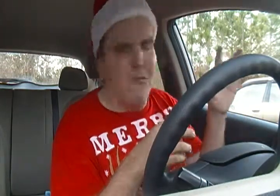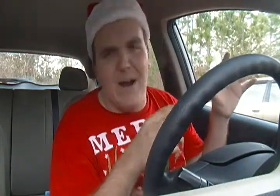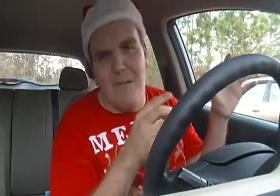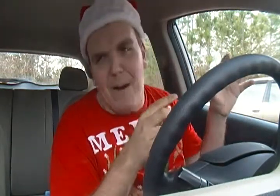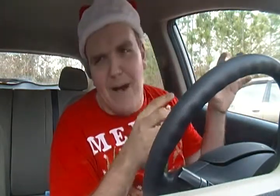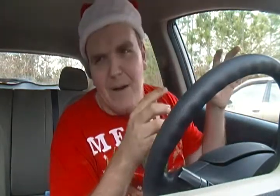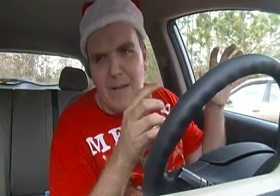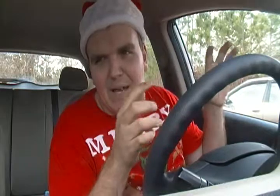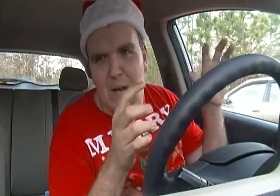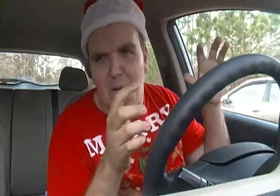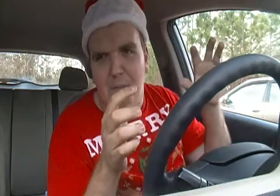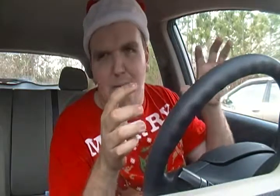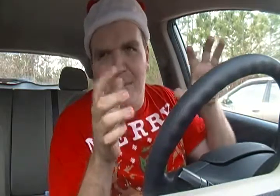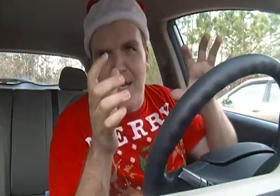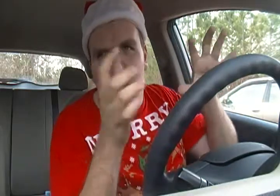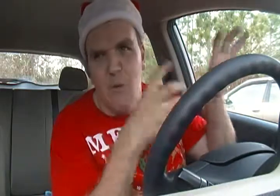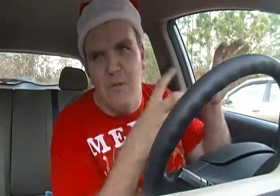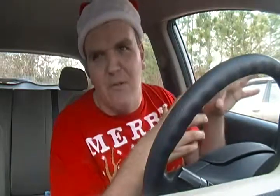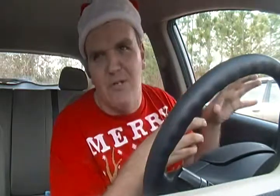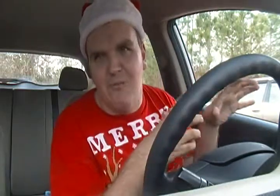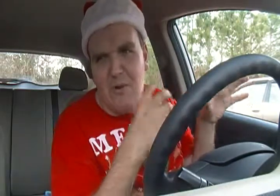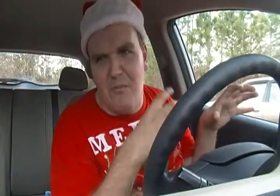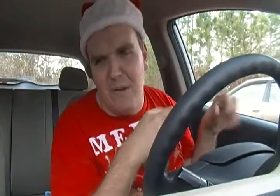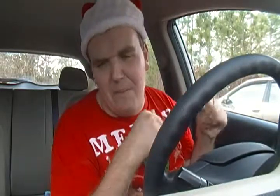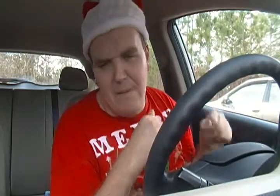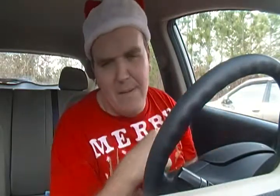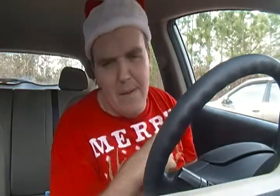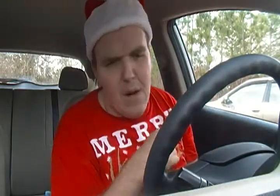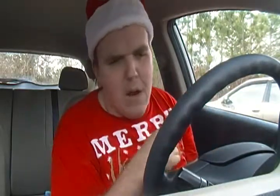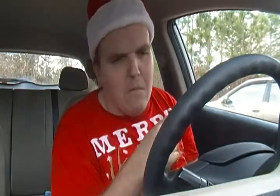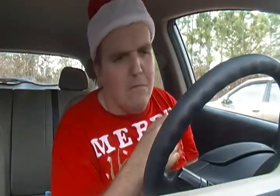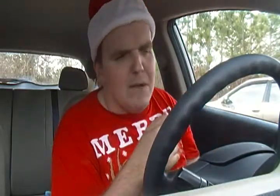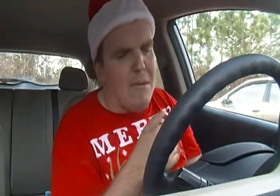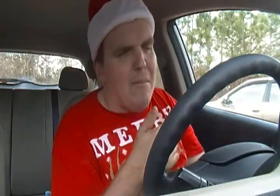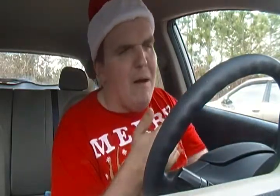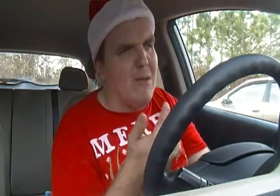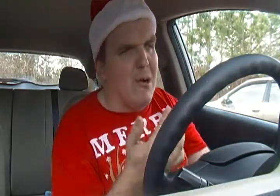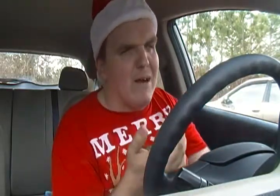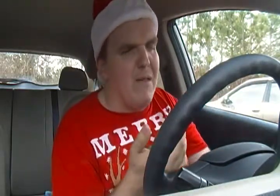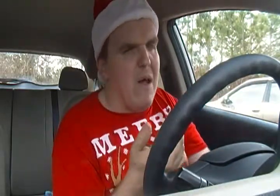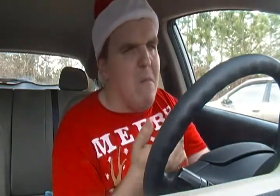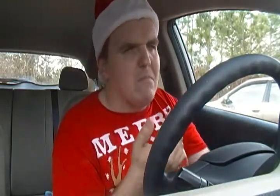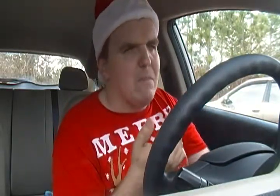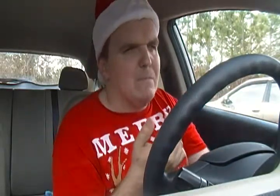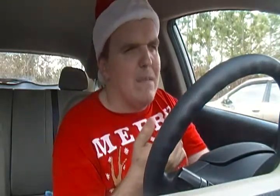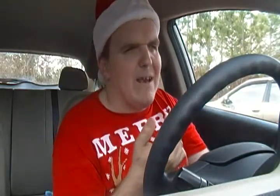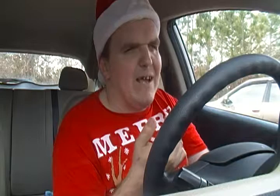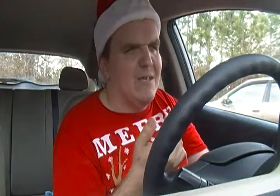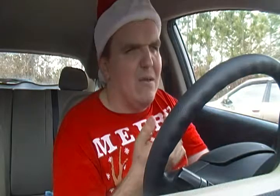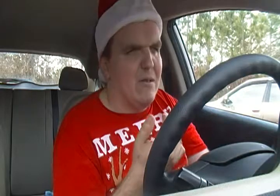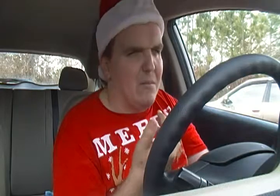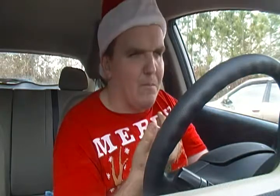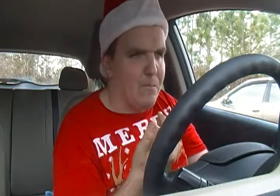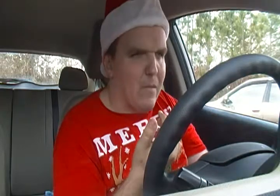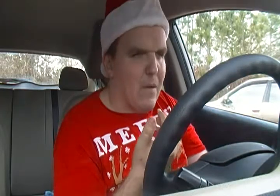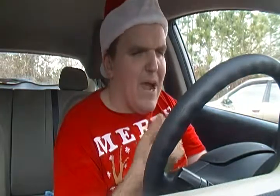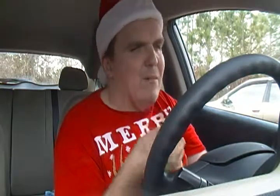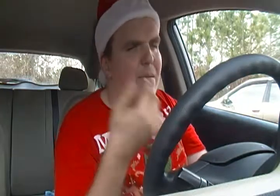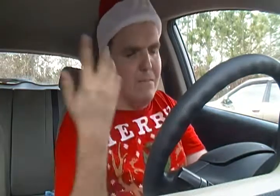narrated by uh like a supposed to be like an older version of ralphie played by bob clark i think that the guy's name was anyway